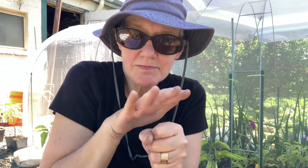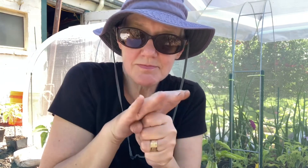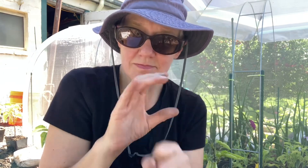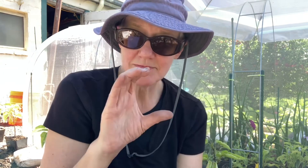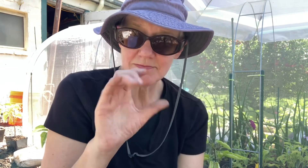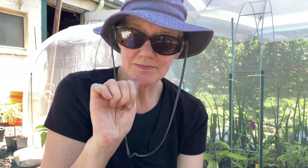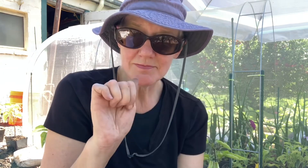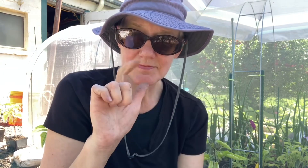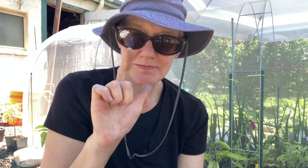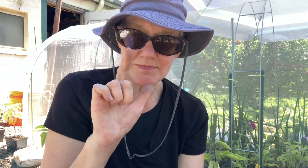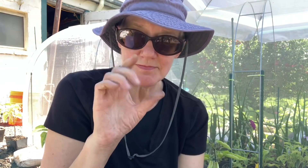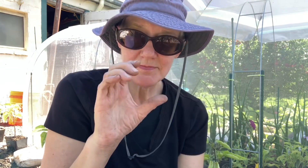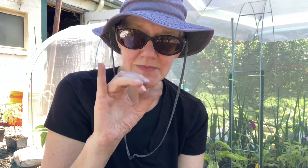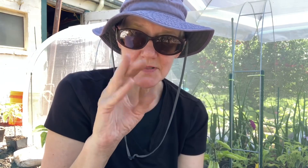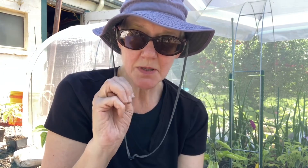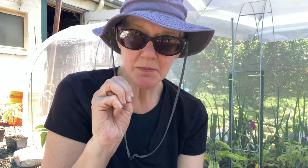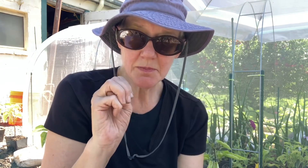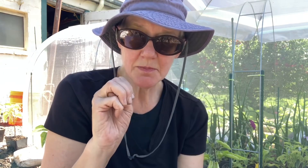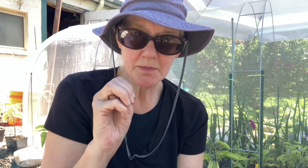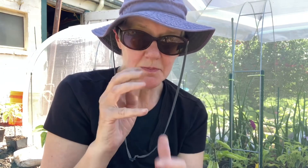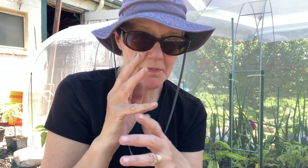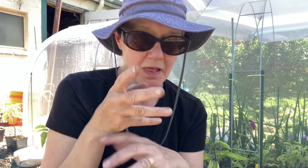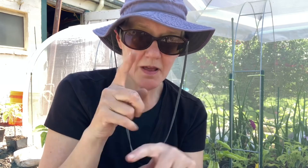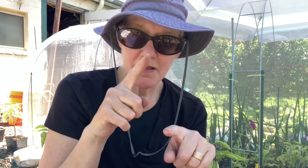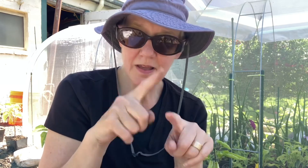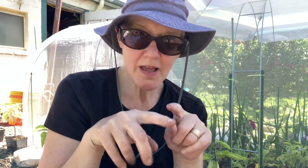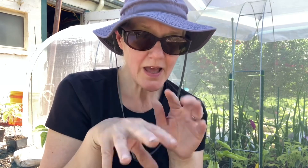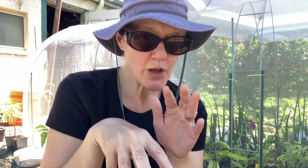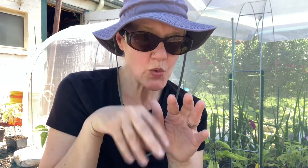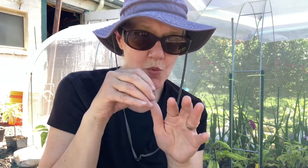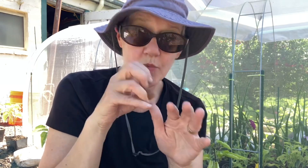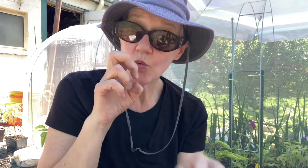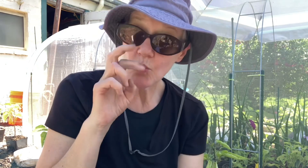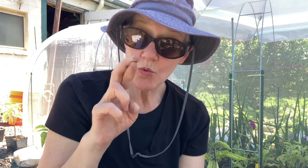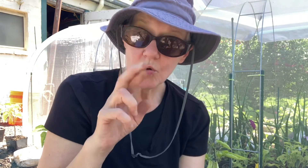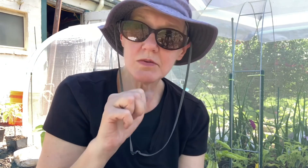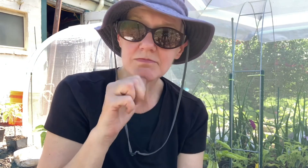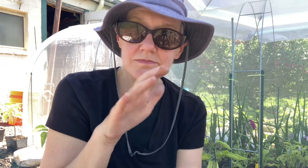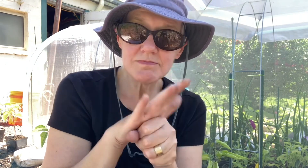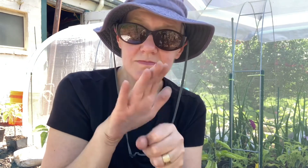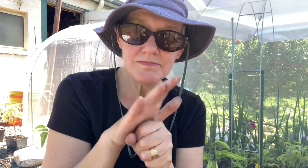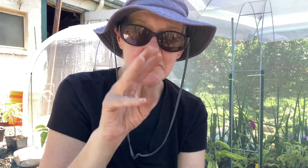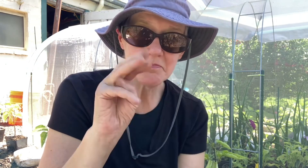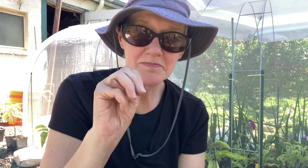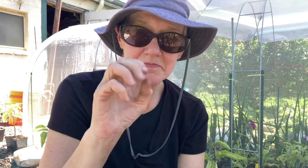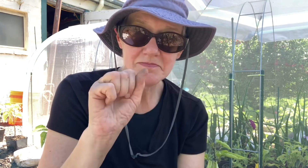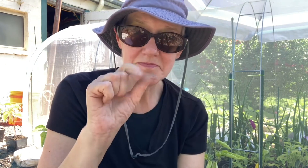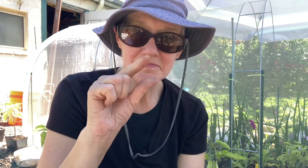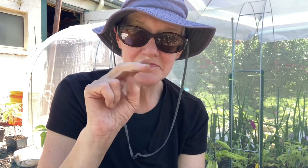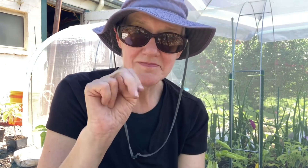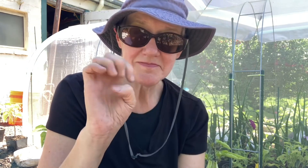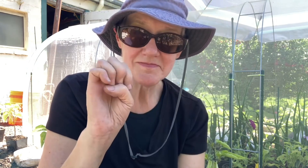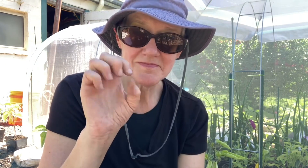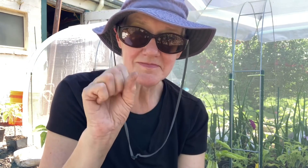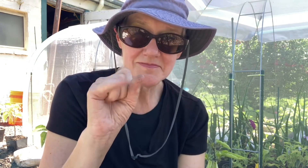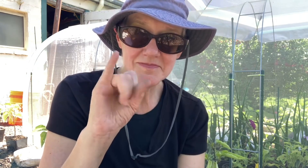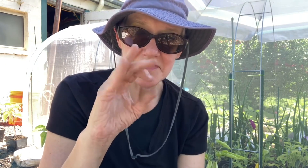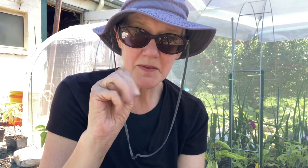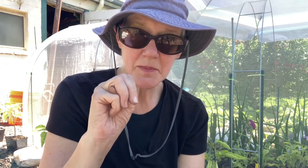the soil doesn't have enough calcium. Plant can't get enough calcium, or it doesn't have enough magnesium,